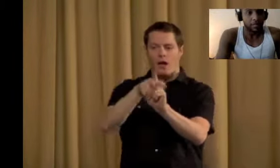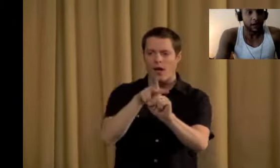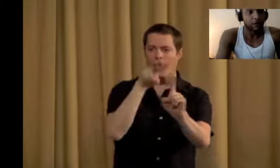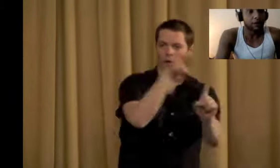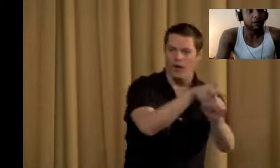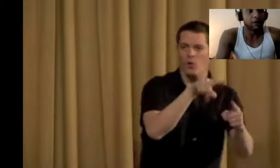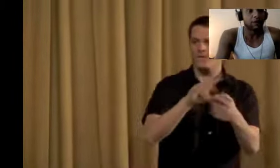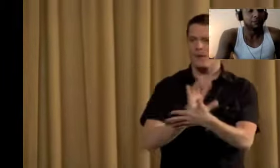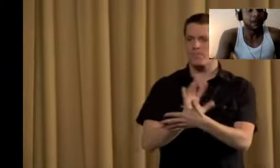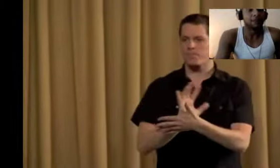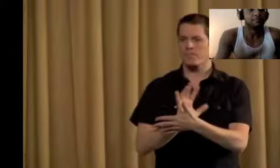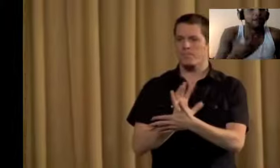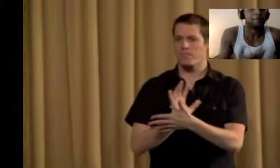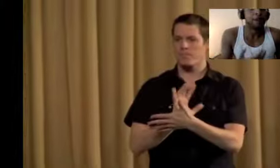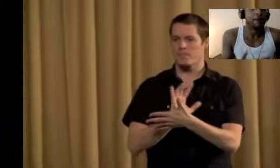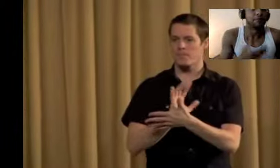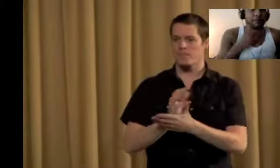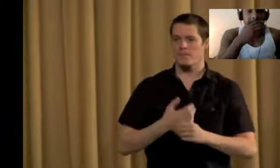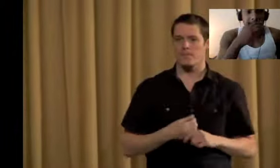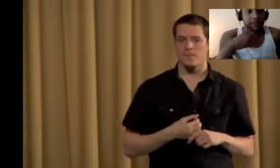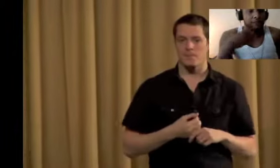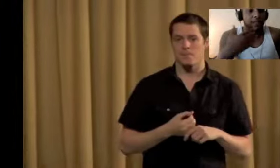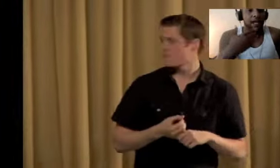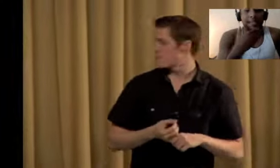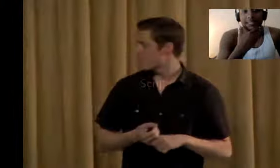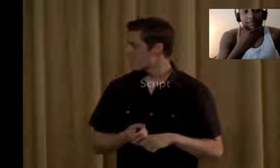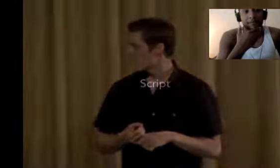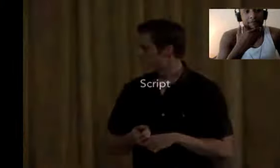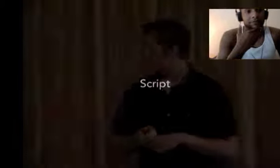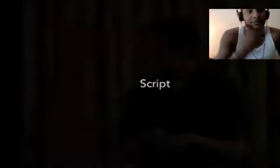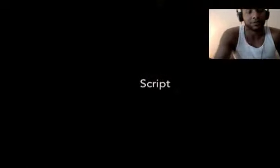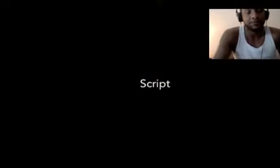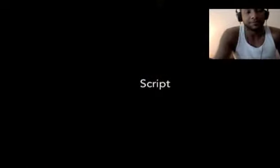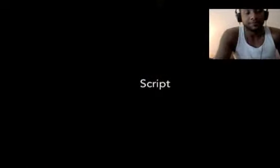want to focus on my perspective and applying it to my films.